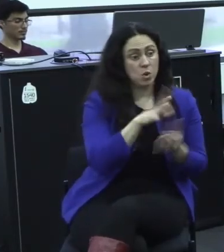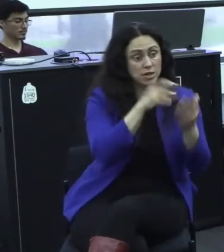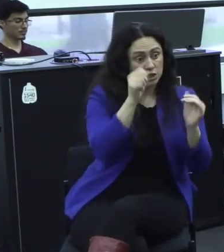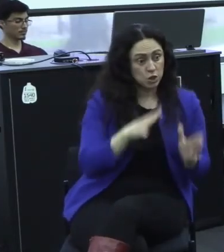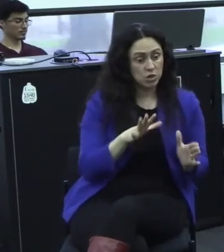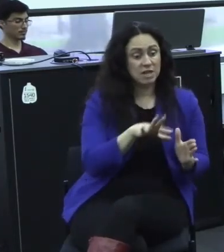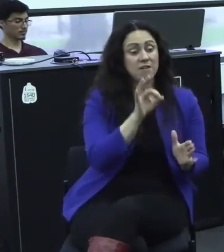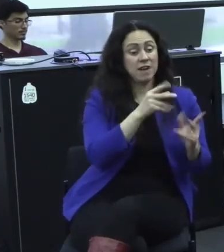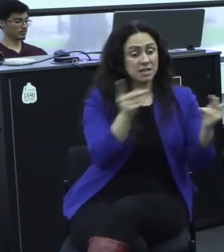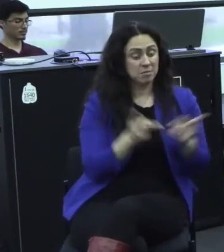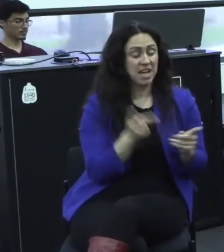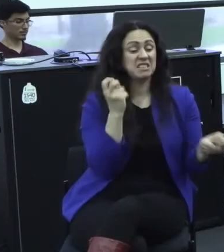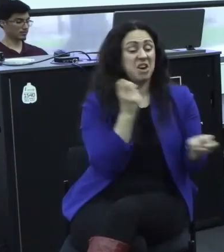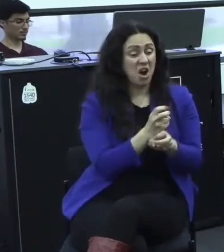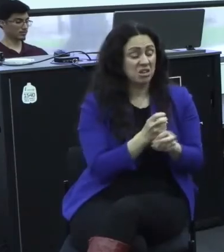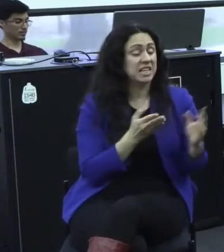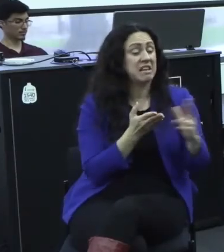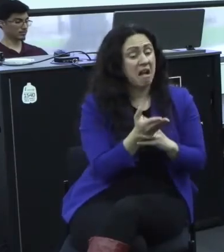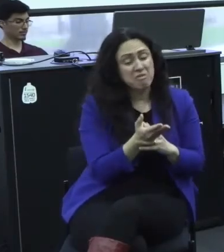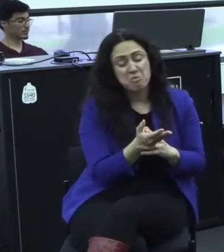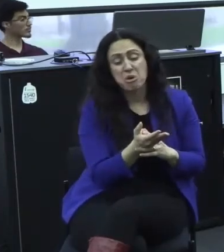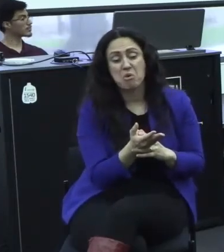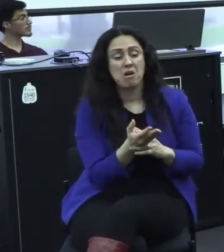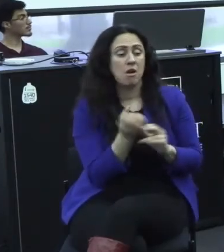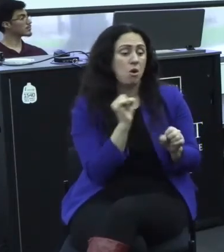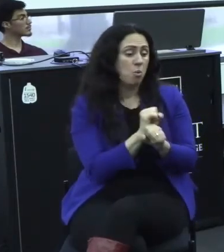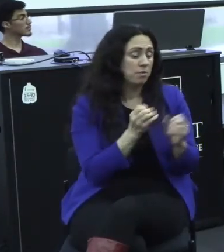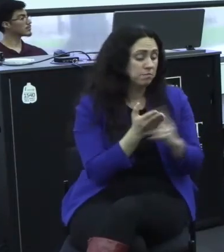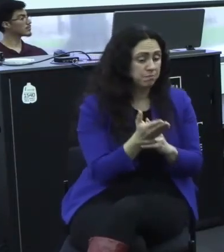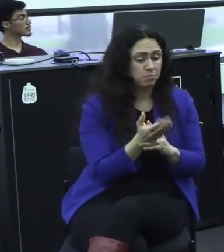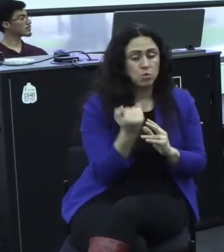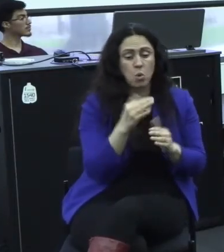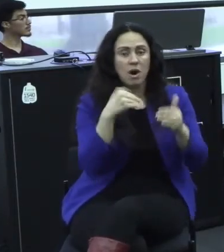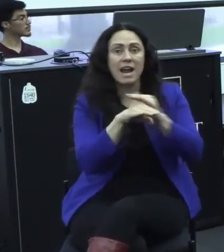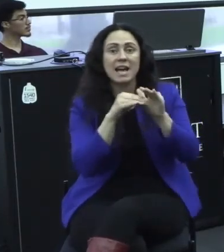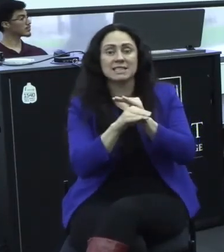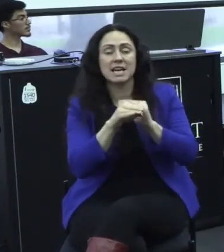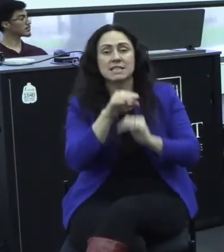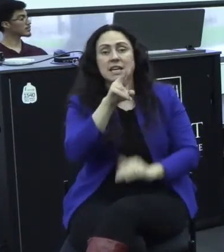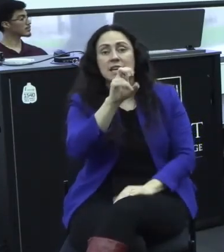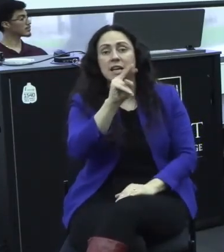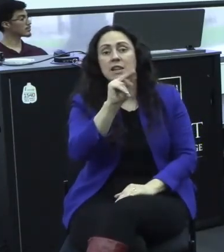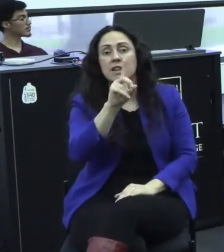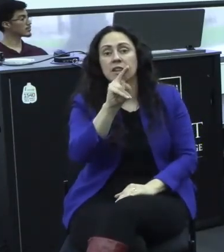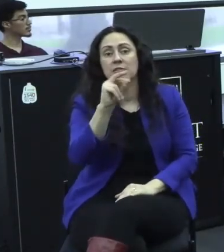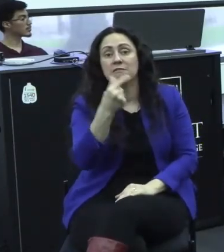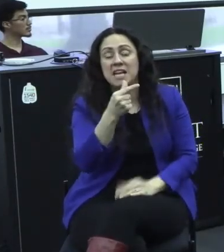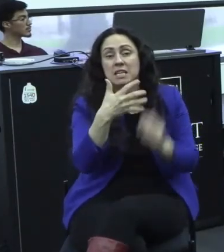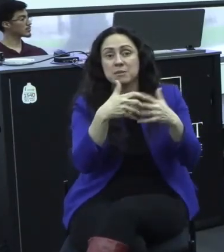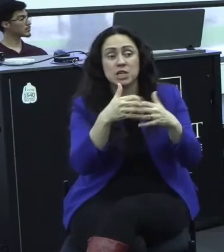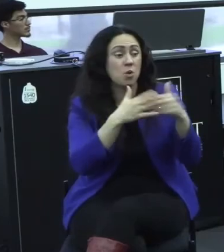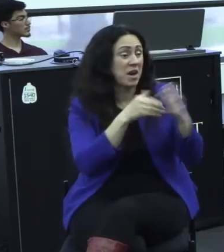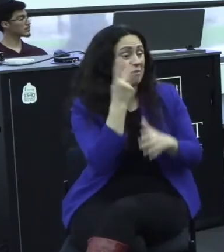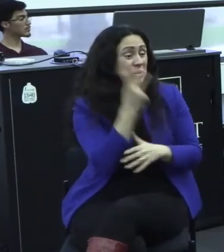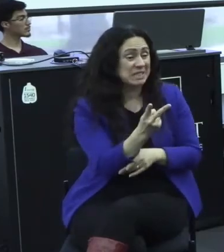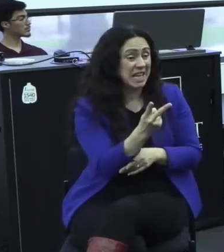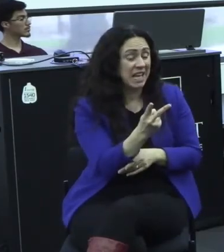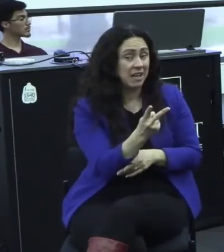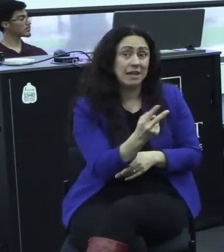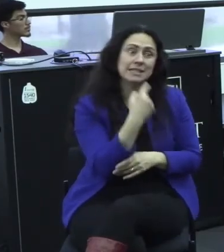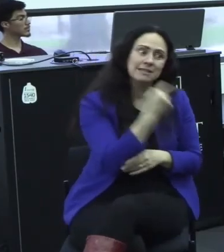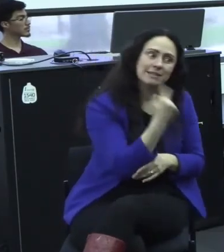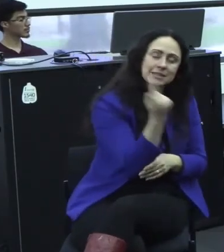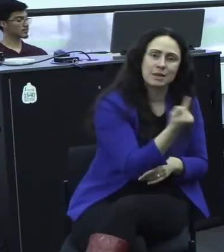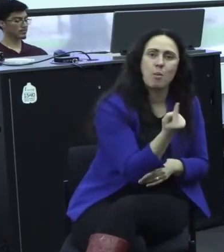place that's hard to navigate or, accessing the vending machines or whatever it is that you see, bring that to someone's